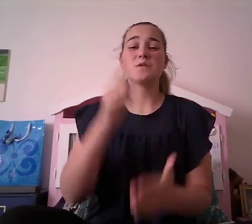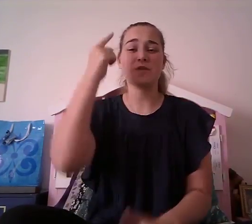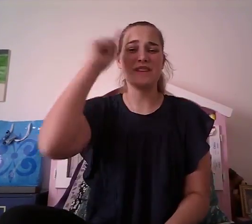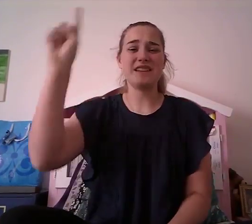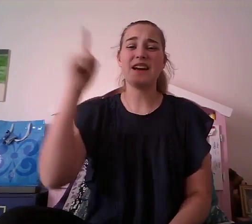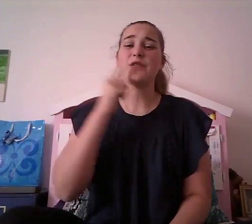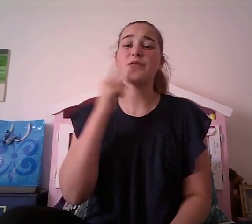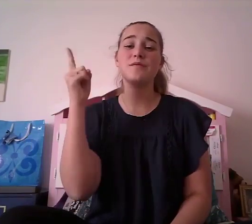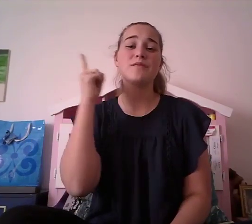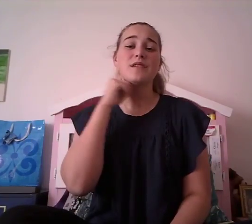for the deaf.